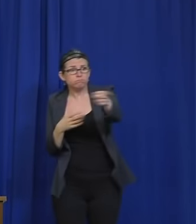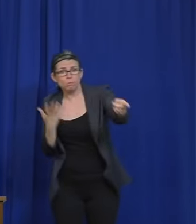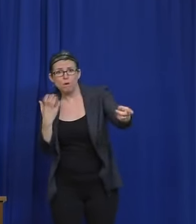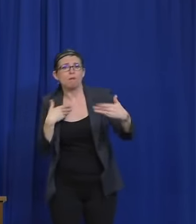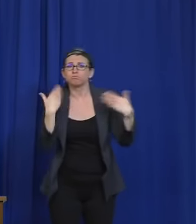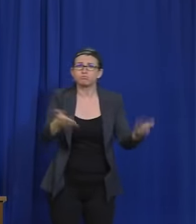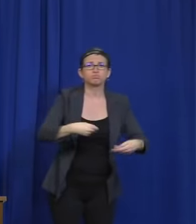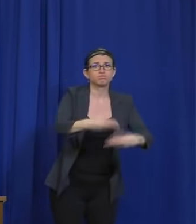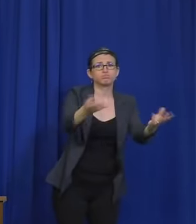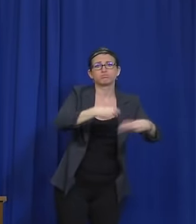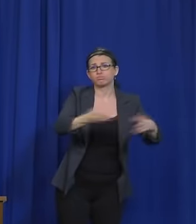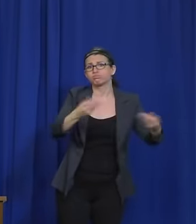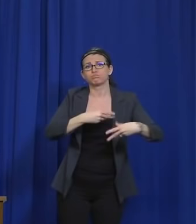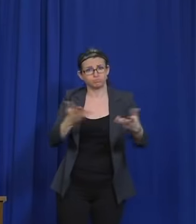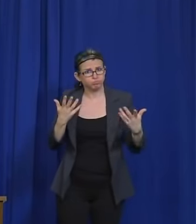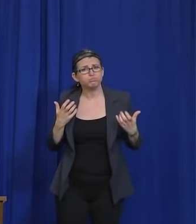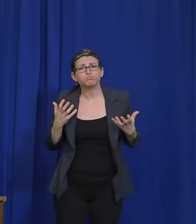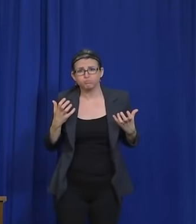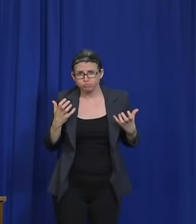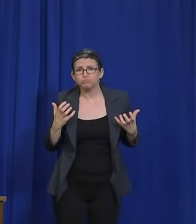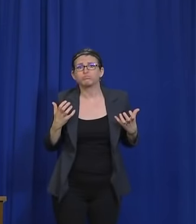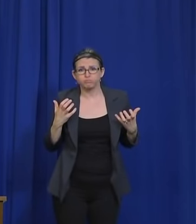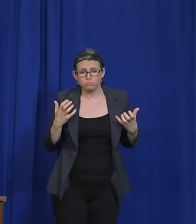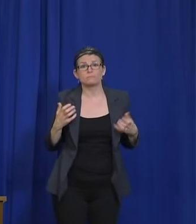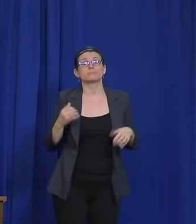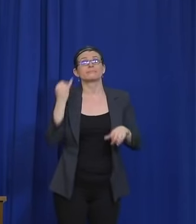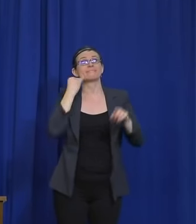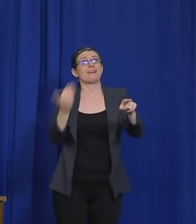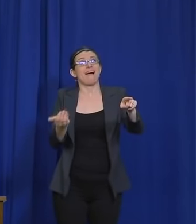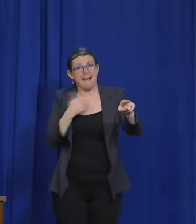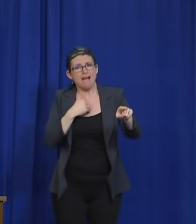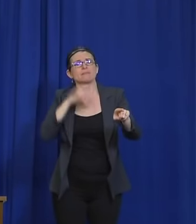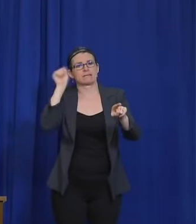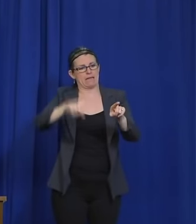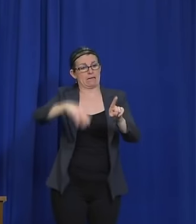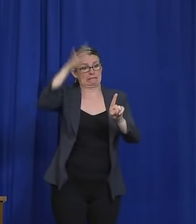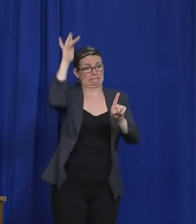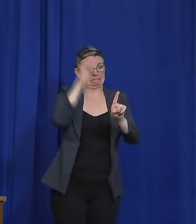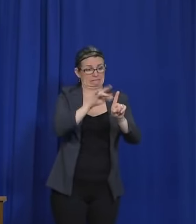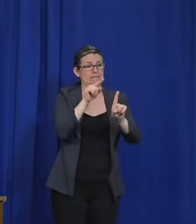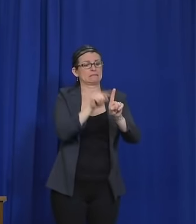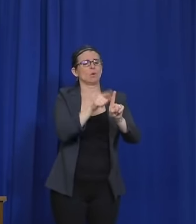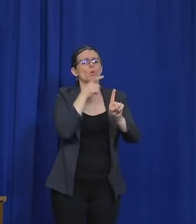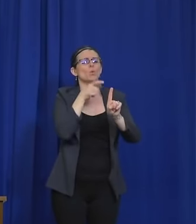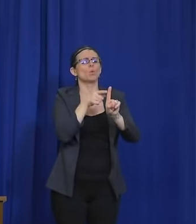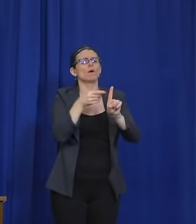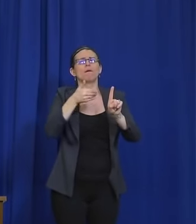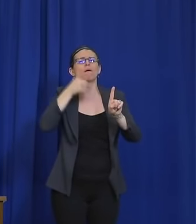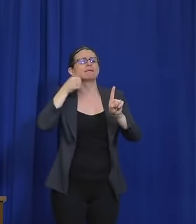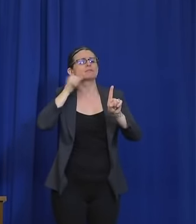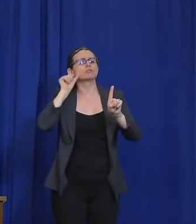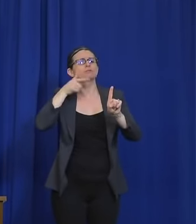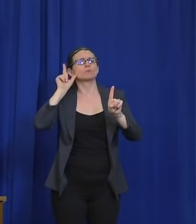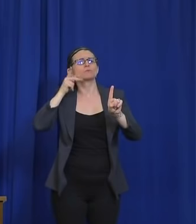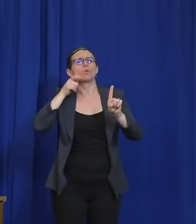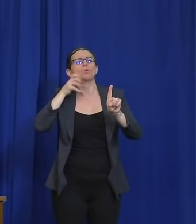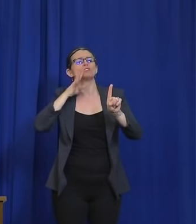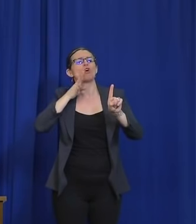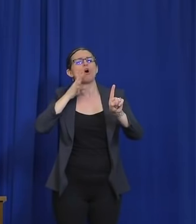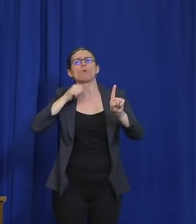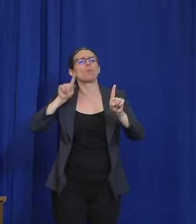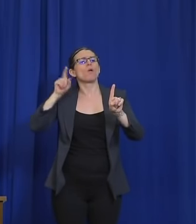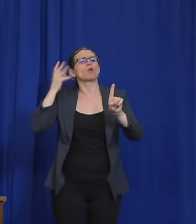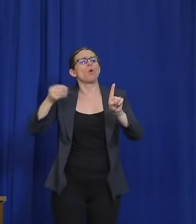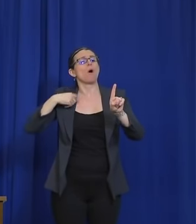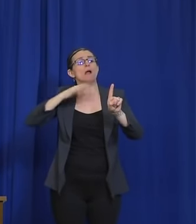contacts, making sure that they self-isolate so they are not spreading the disease in their communities, and then hopefully putting those people on the path to